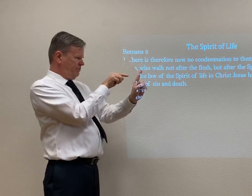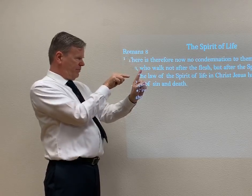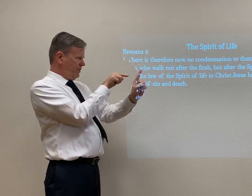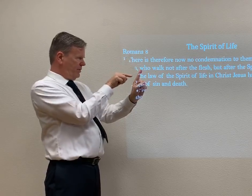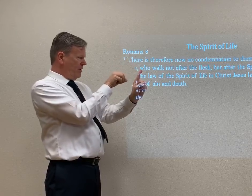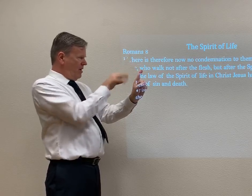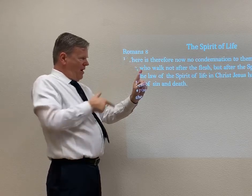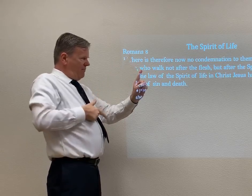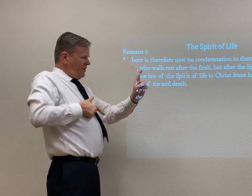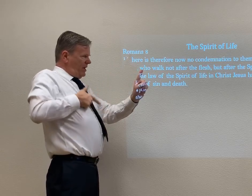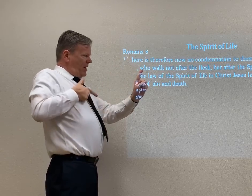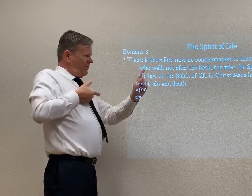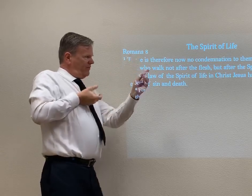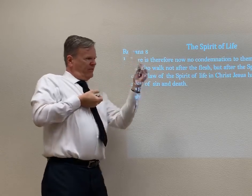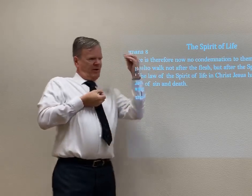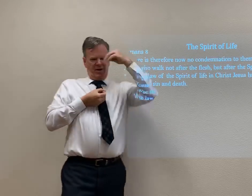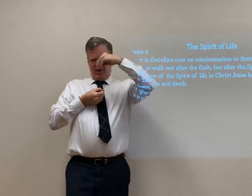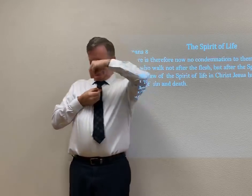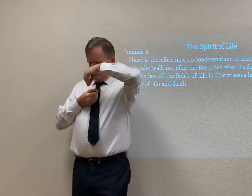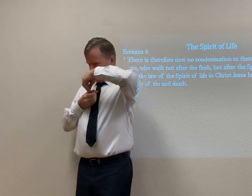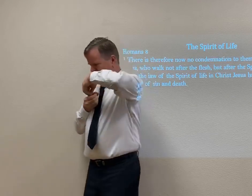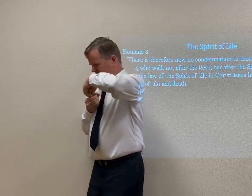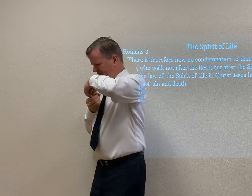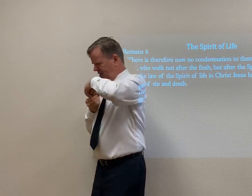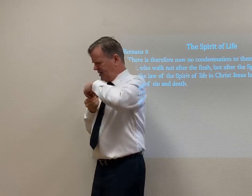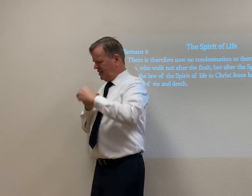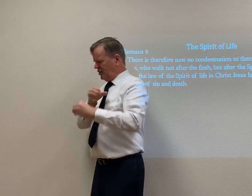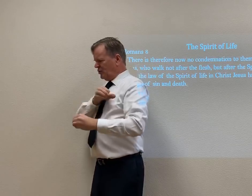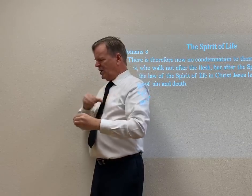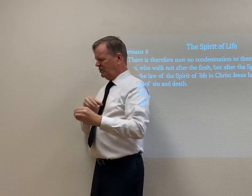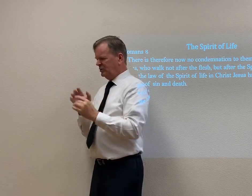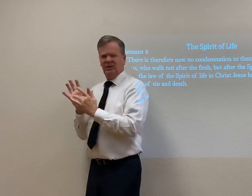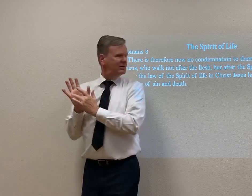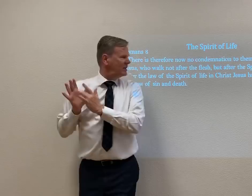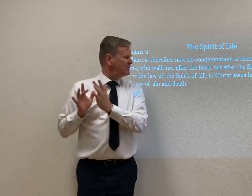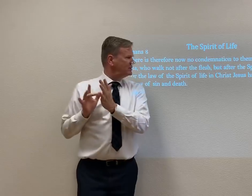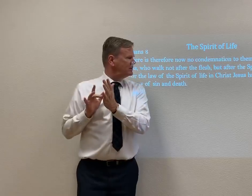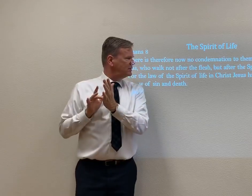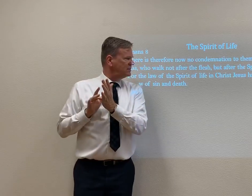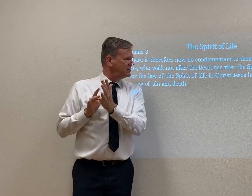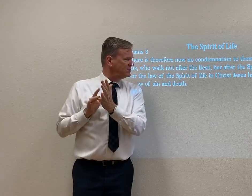Spirit of life in Christ Jesus